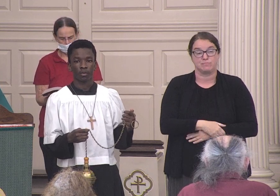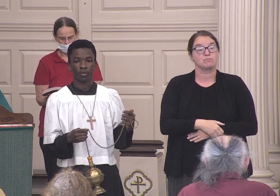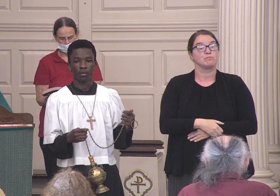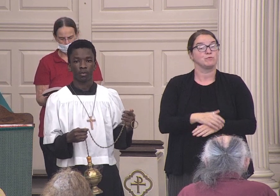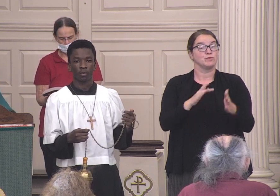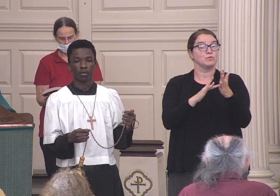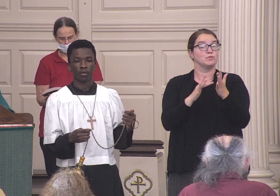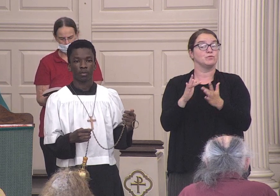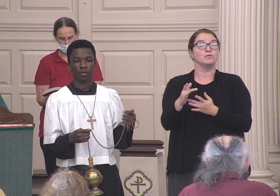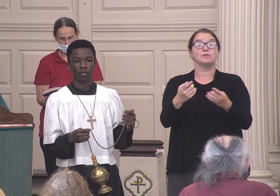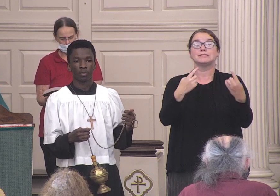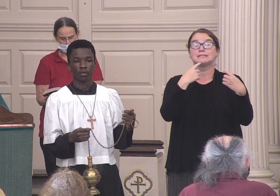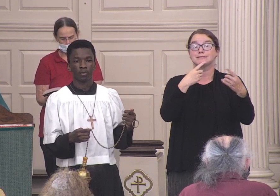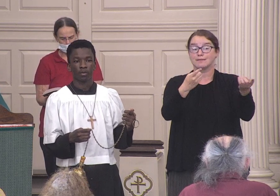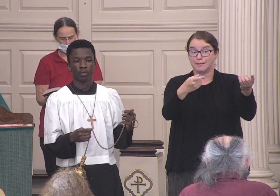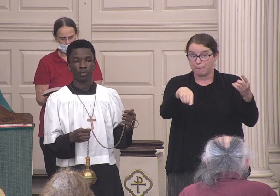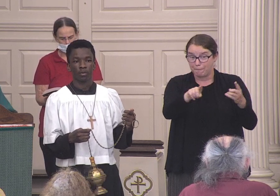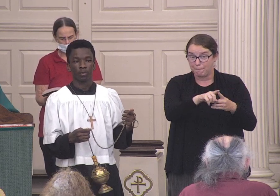He said to them,